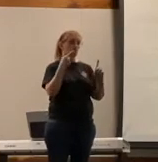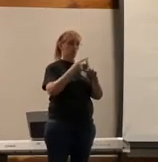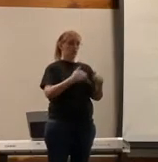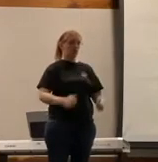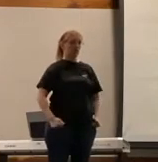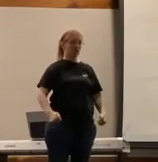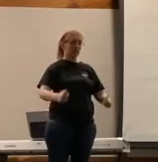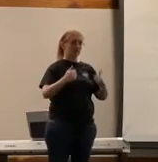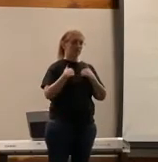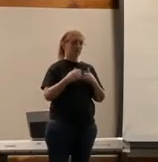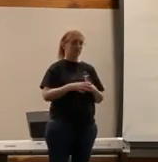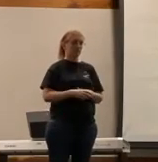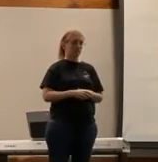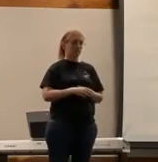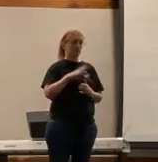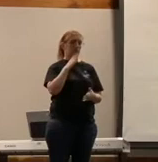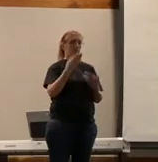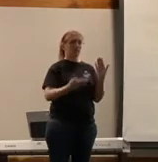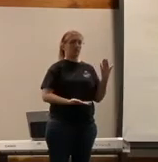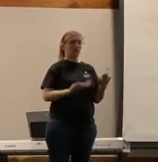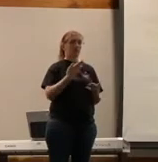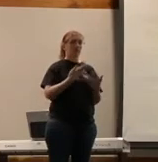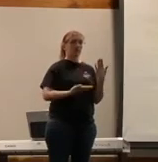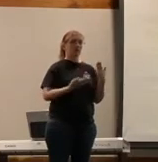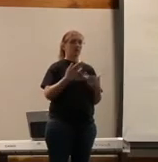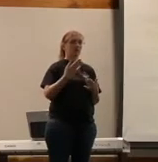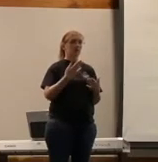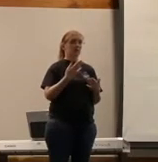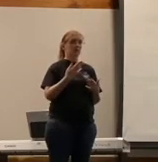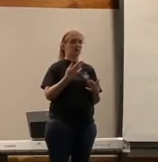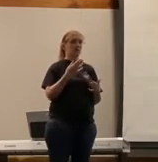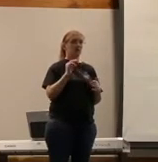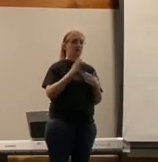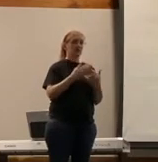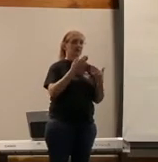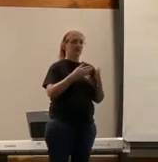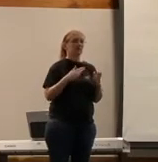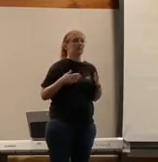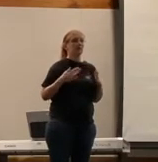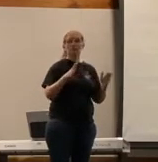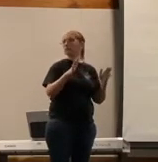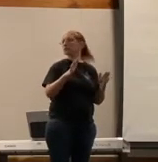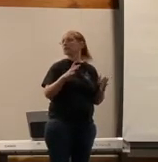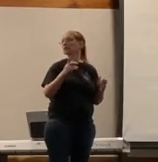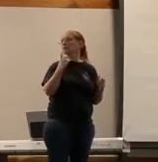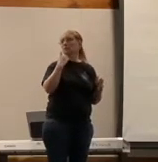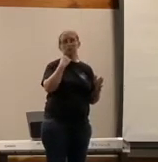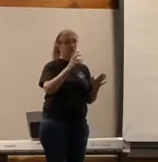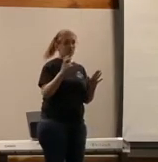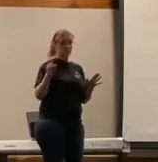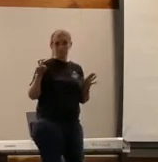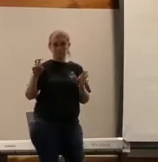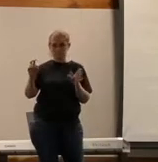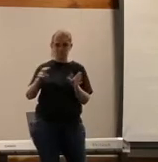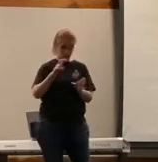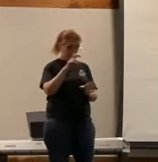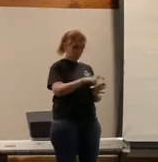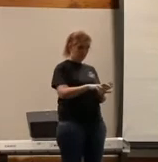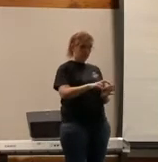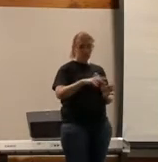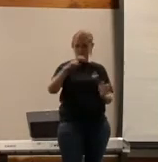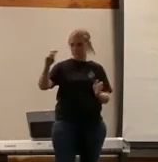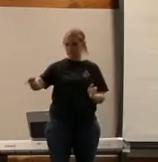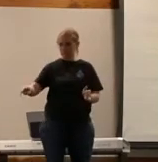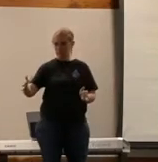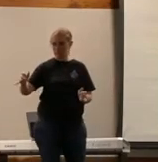lives. Maybe you're walking on uneasy street, but you just got off of uneven street. Maybe